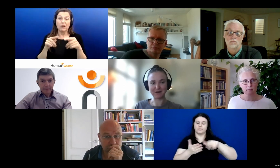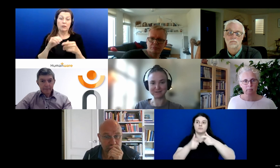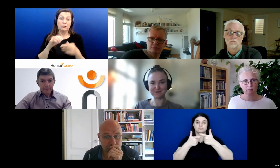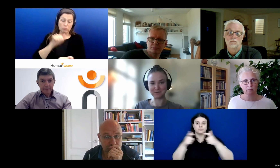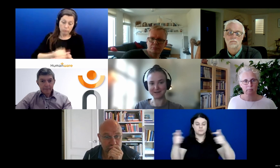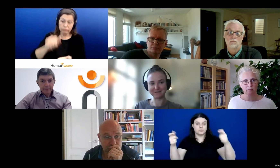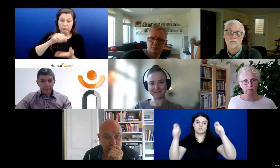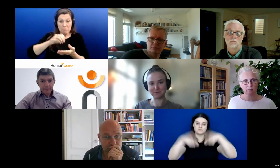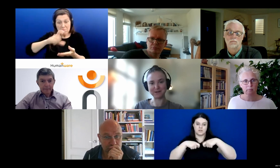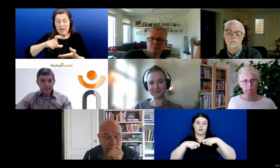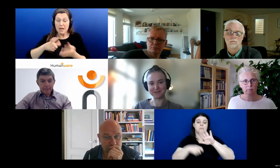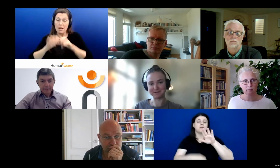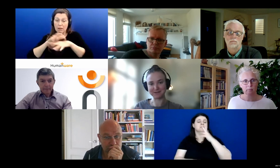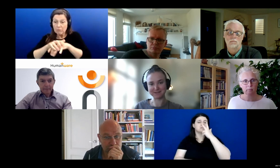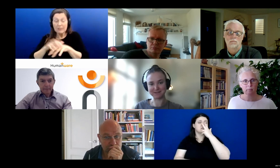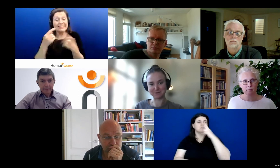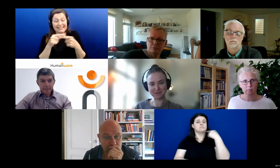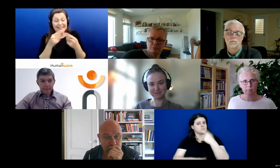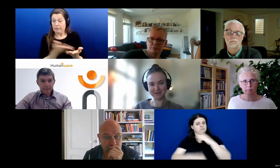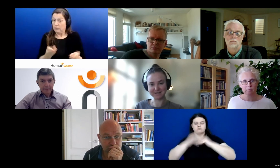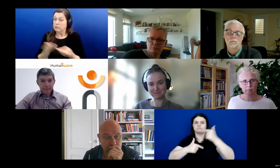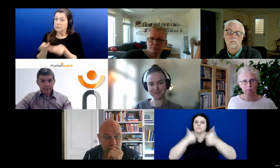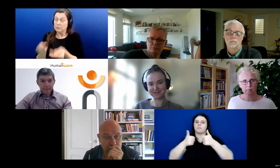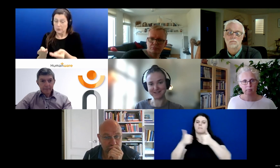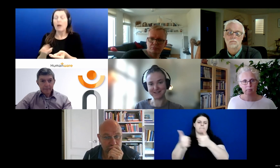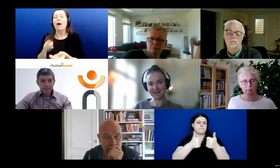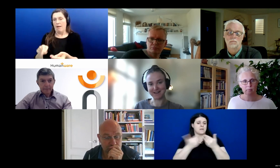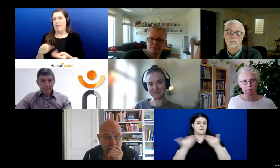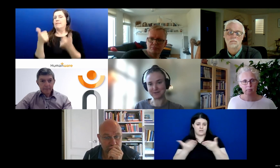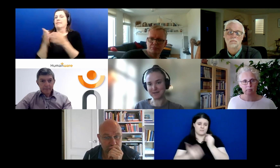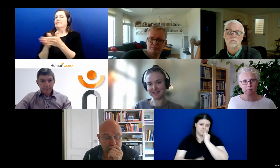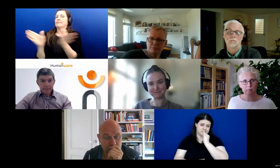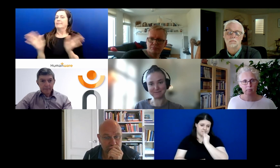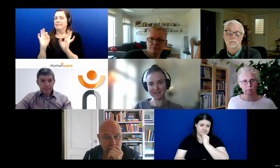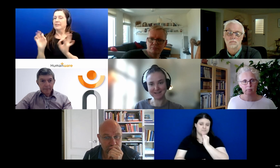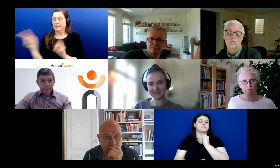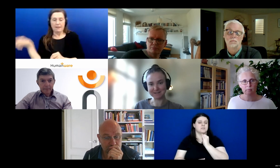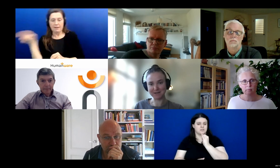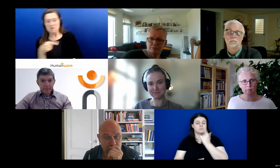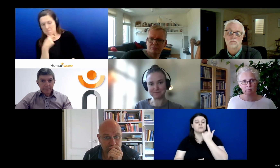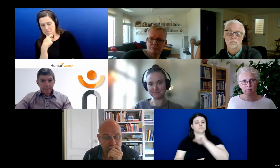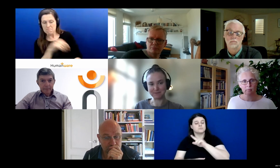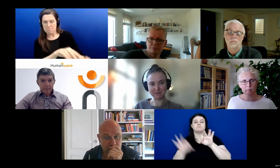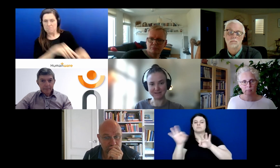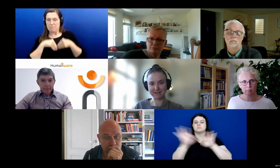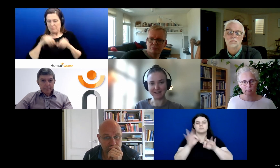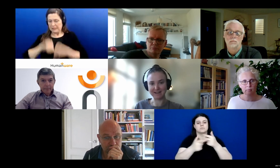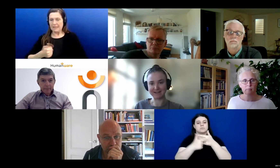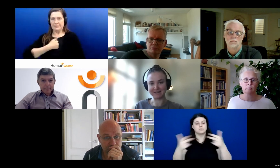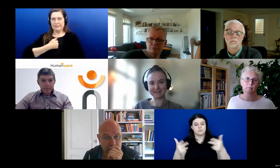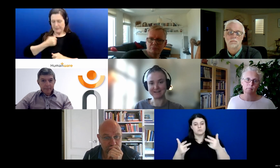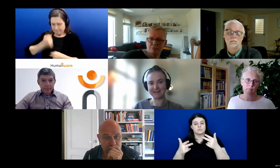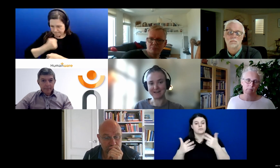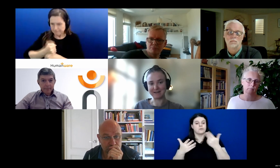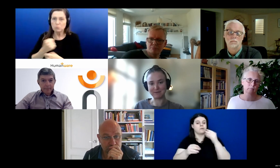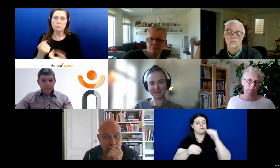think you're all doing a wonderful job with this consortium, for example, you know, making things available publicly